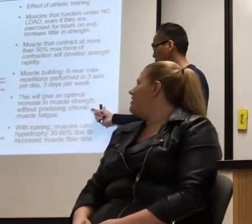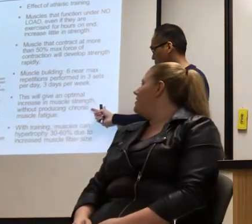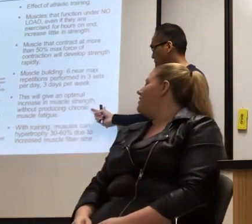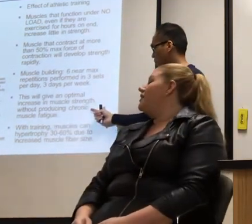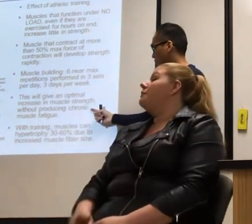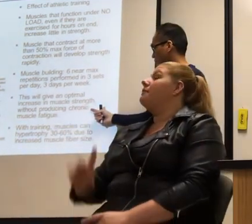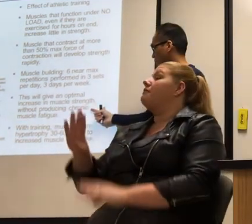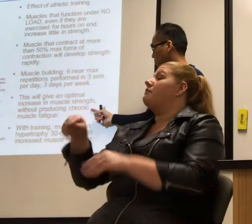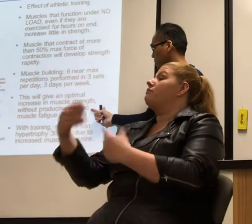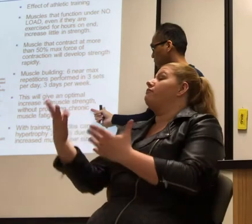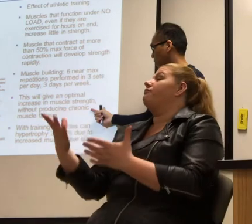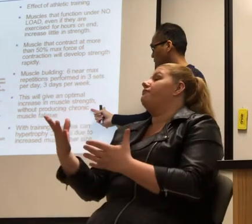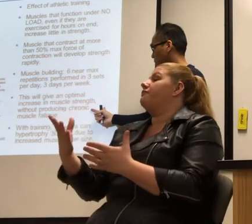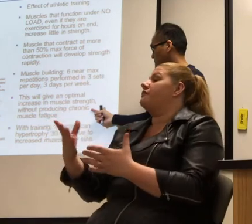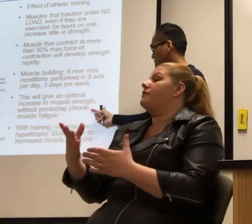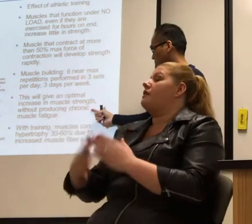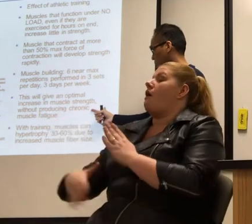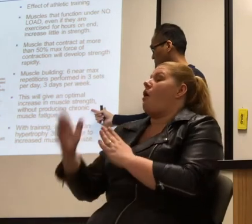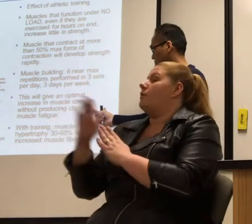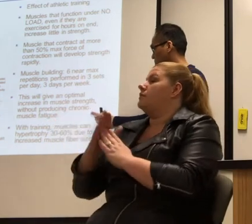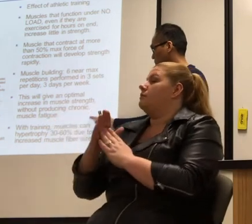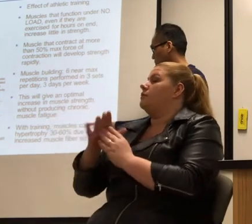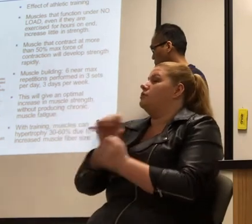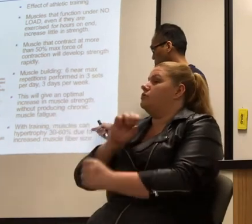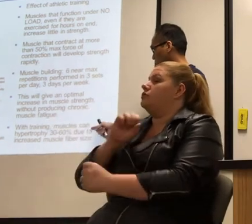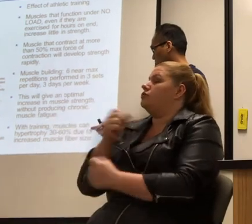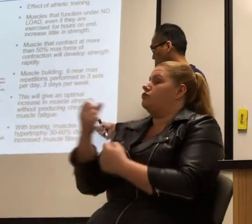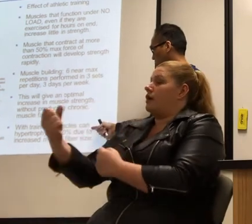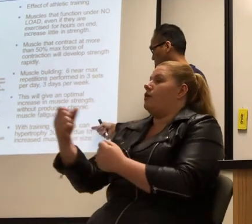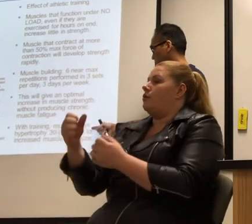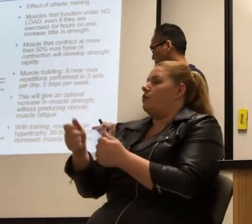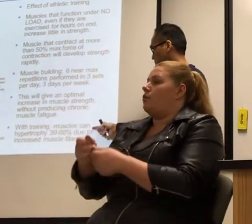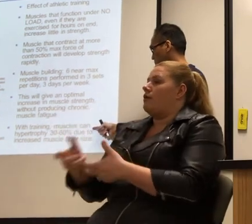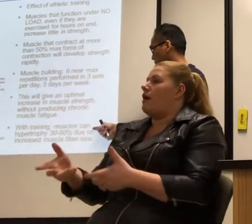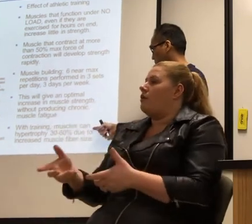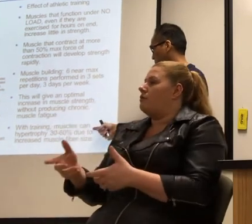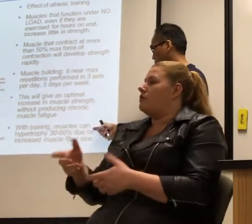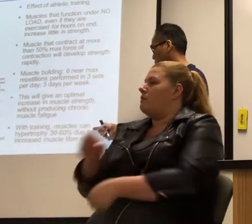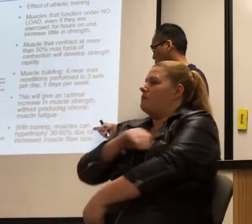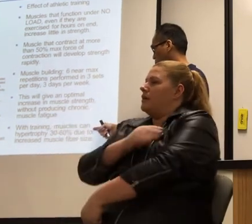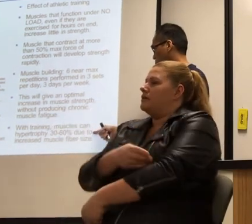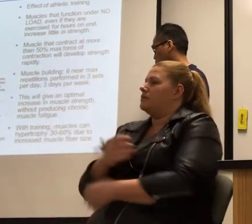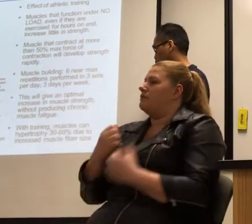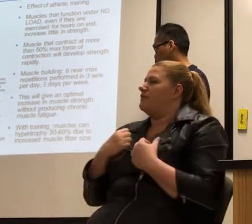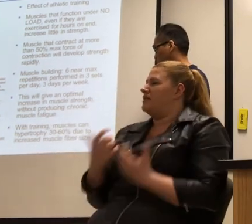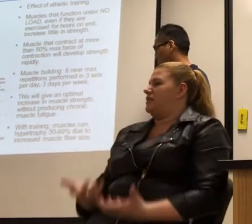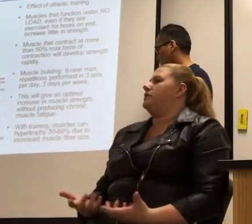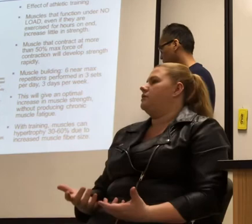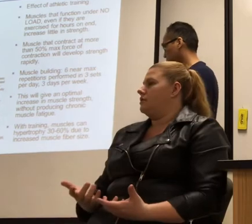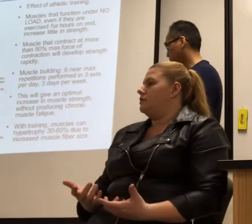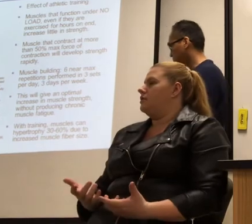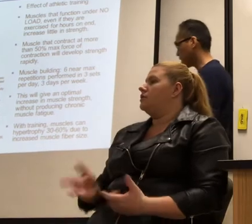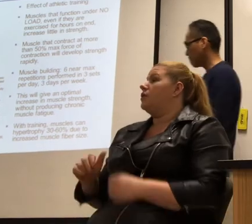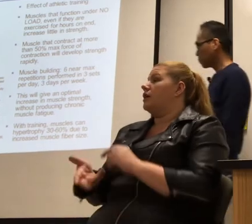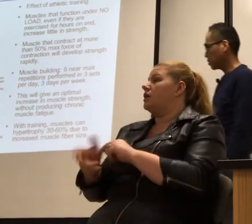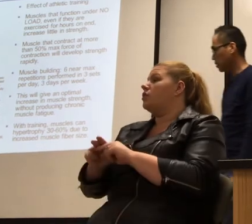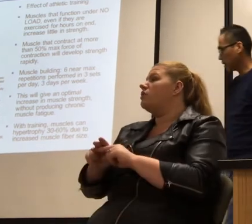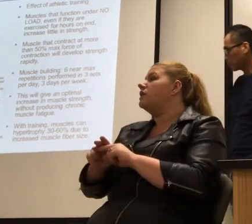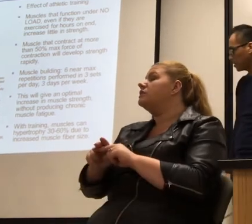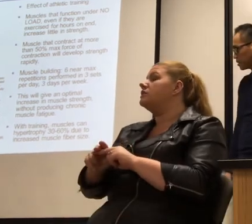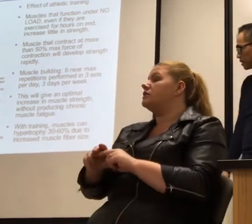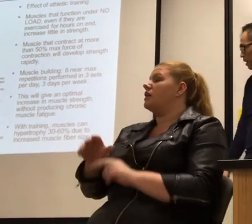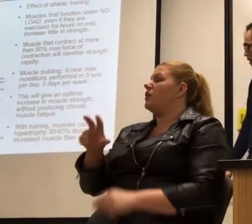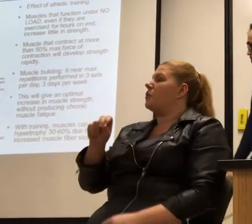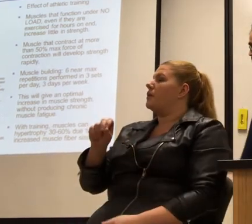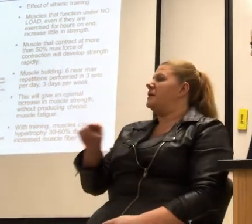increase in muscle strength without producing chronic muscle fatigue. With training, muscles hypertrophy can increase 30 to 60% due